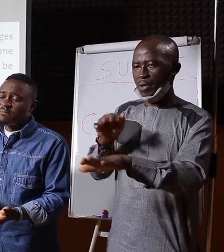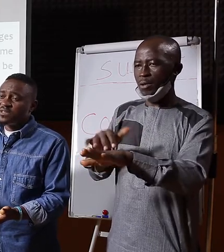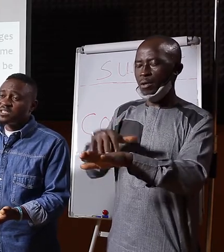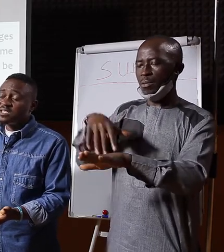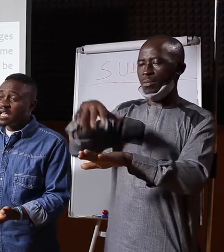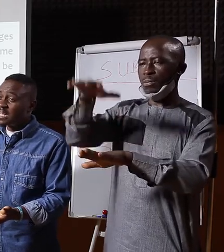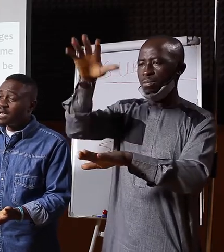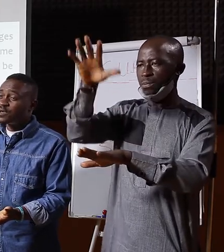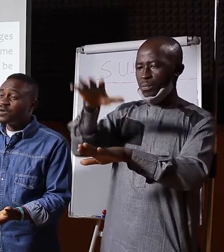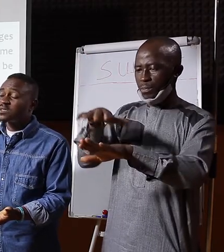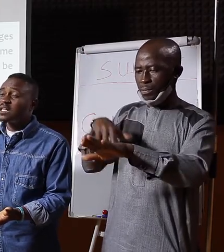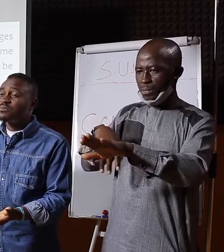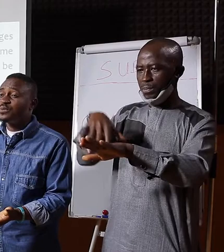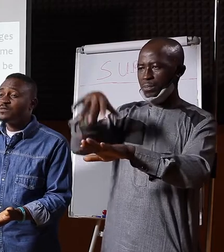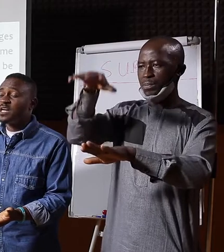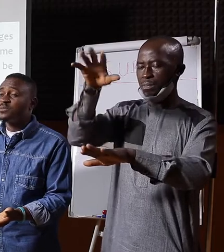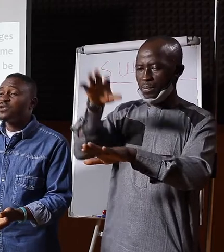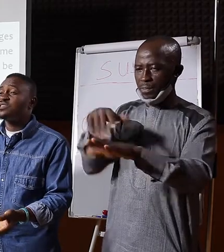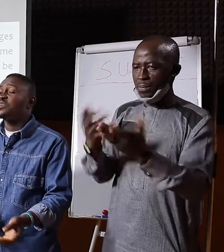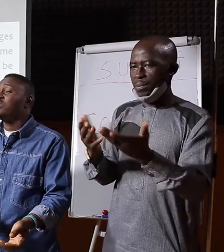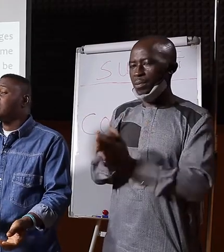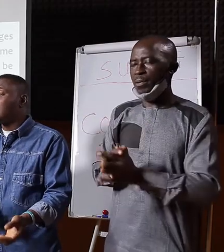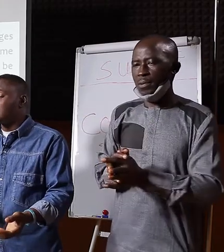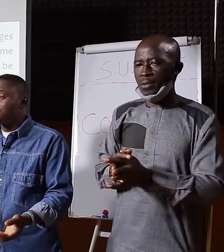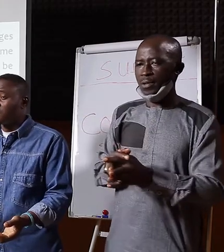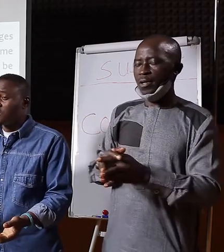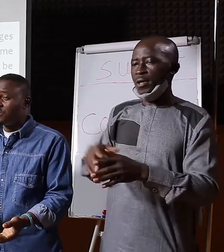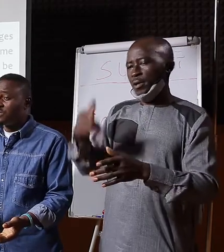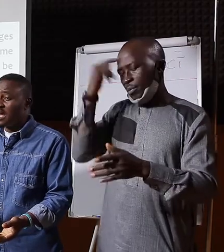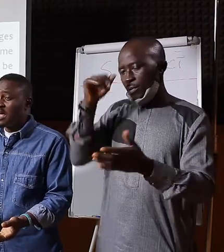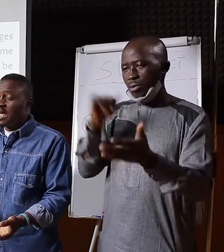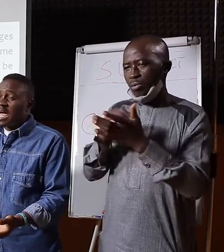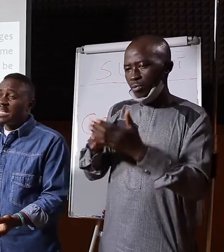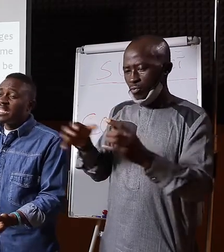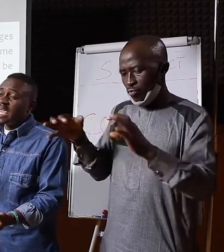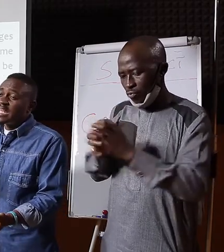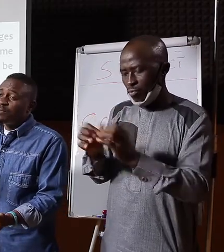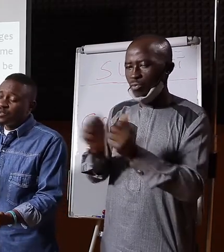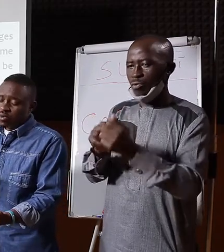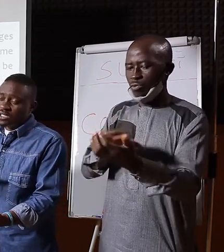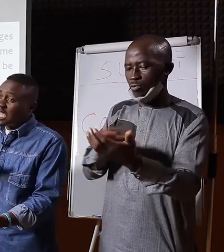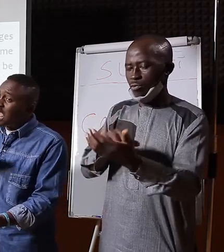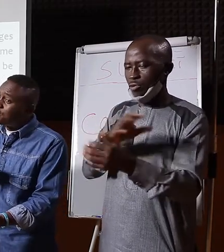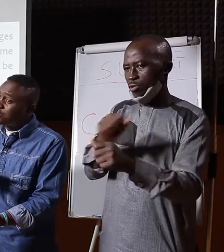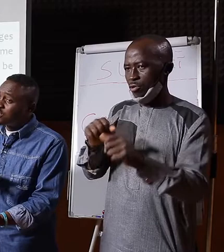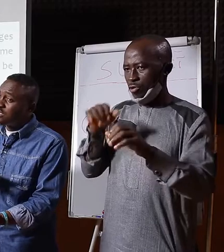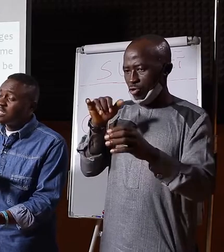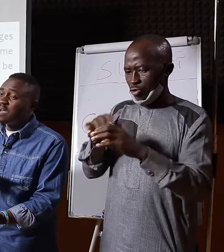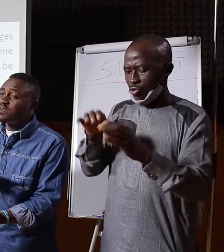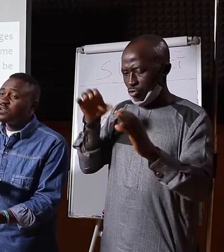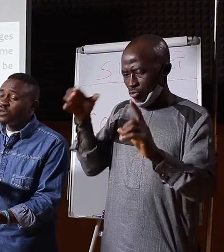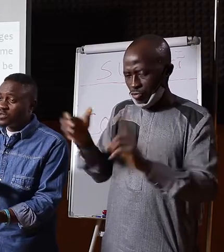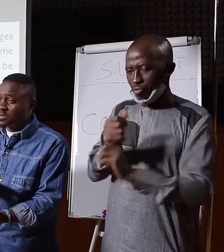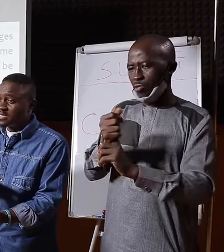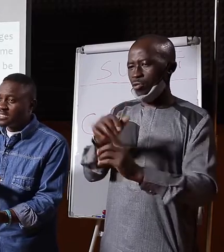scan. The scanner becomes an input device because it's connected to the computer, and it enables or it captures